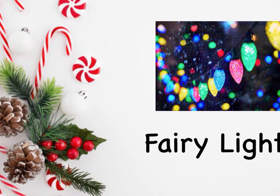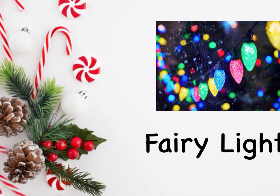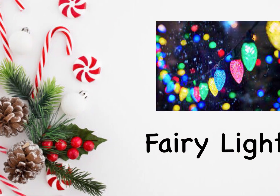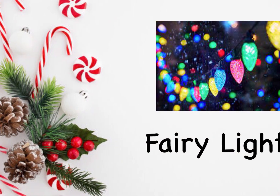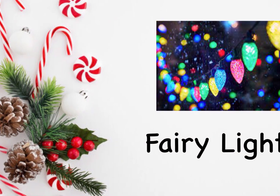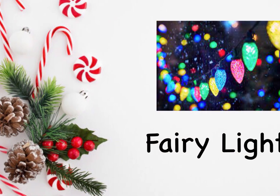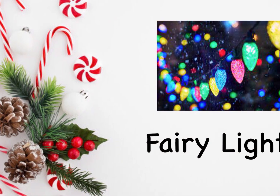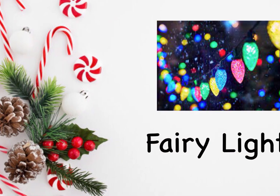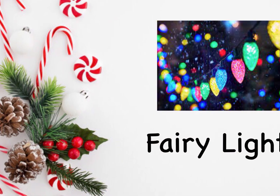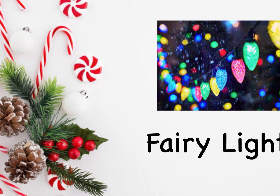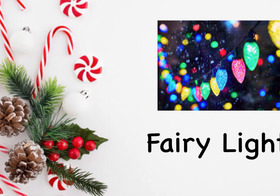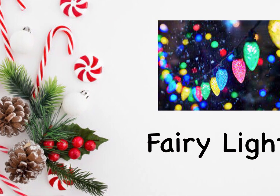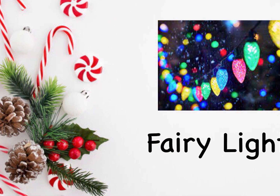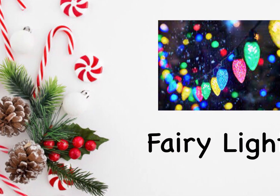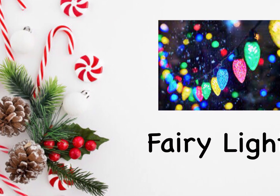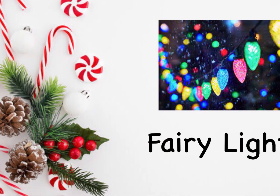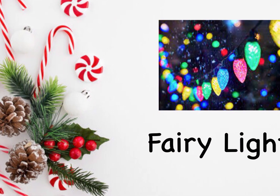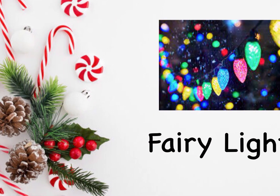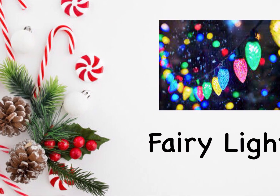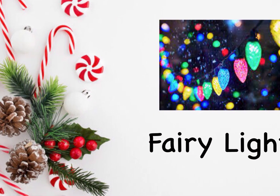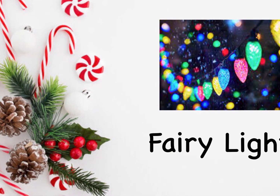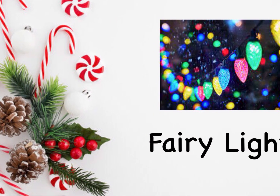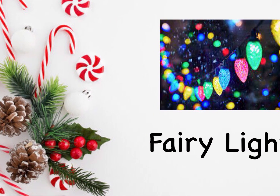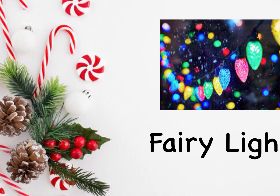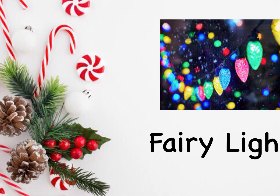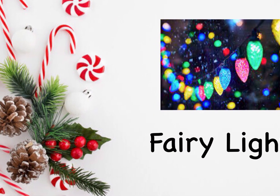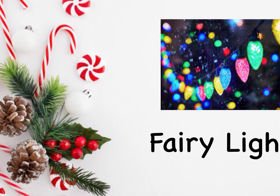The next sign is fairy lights.